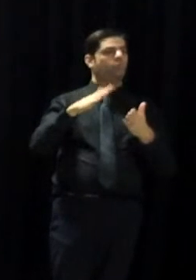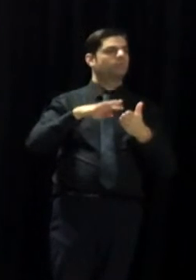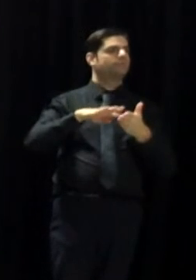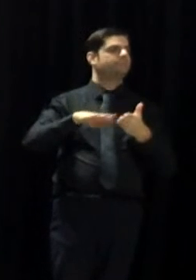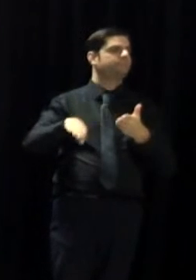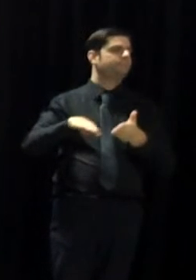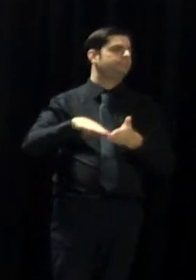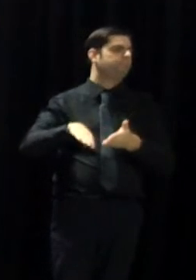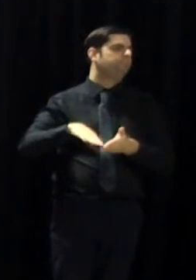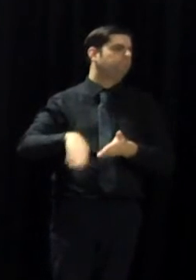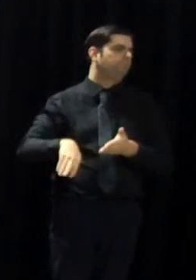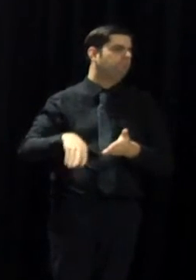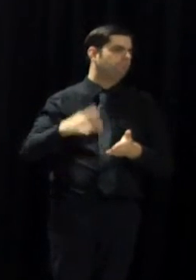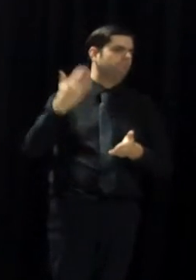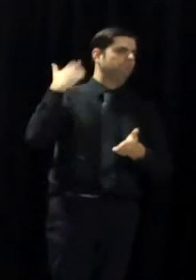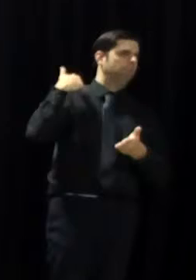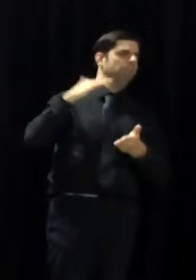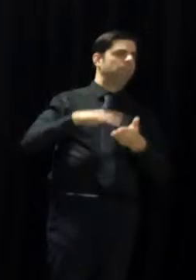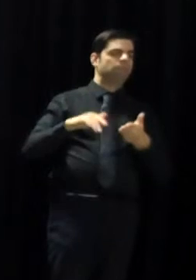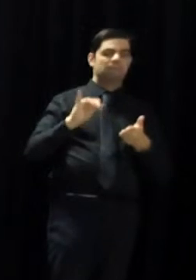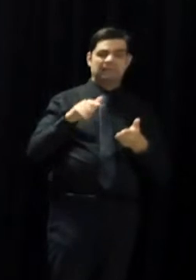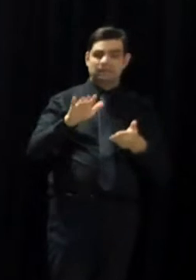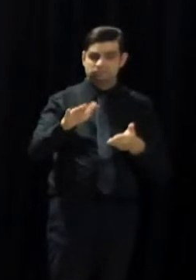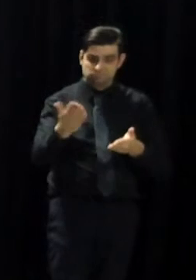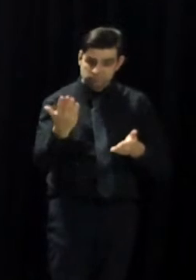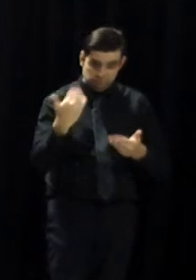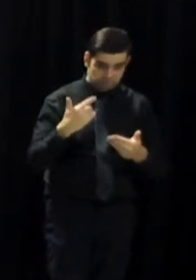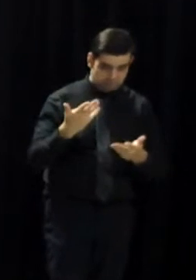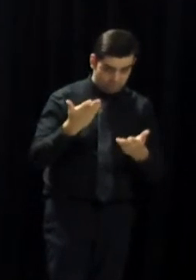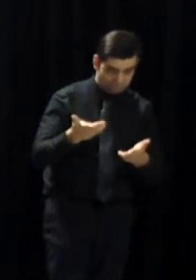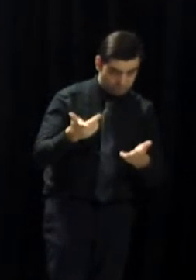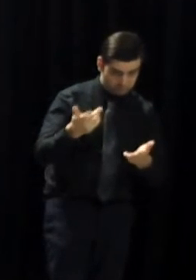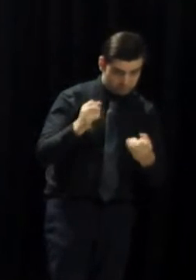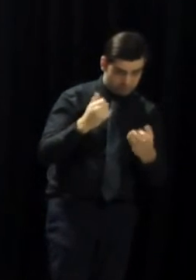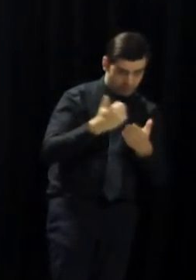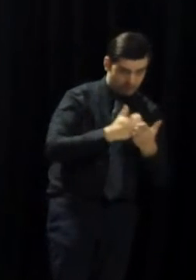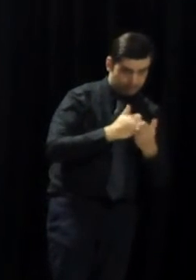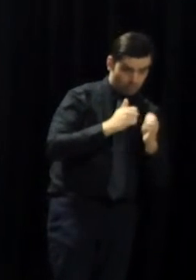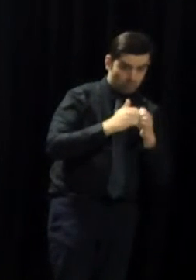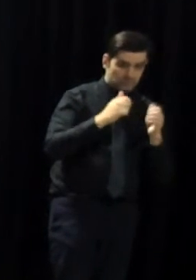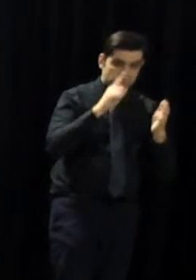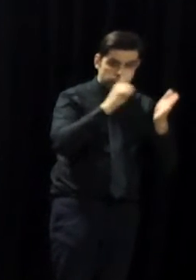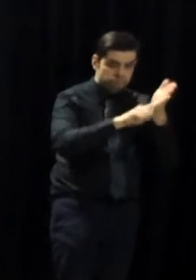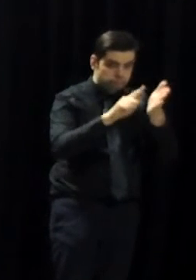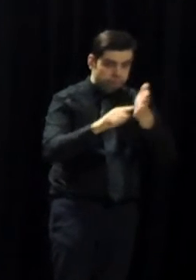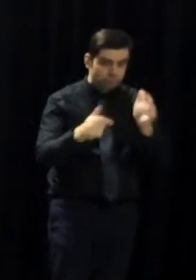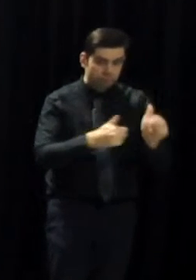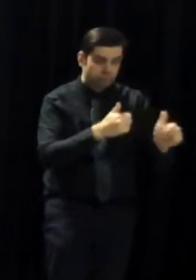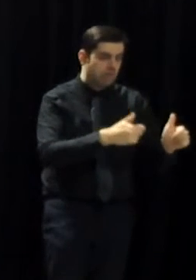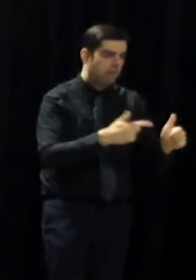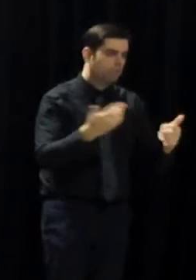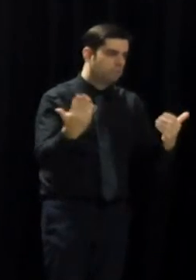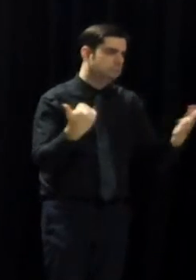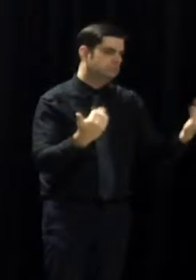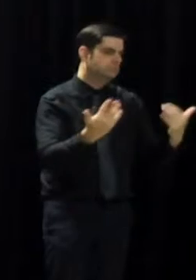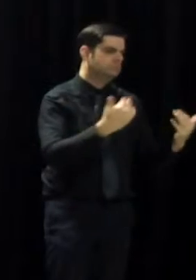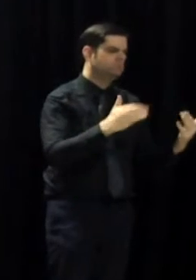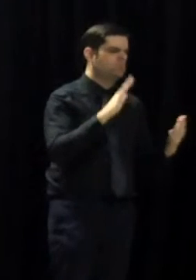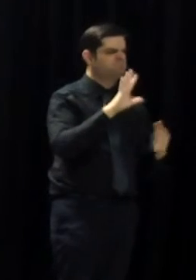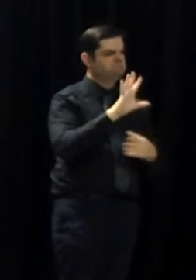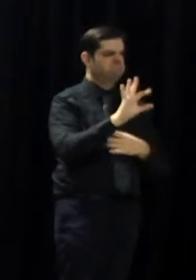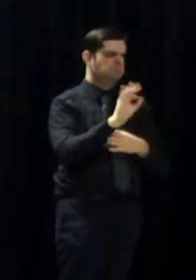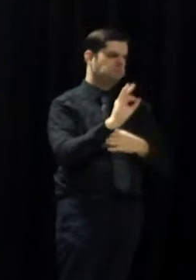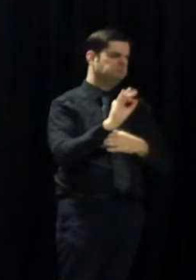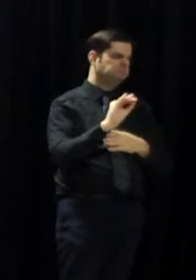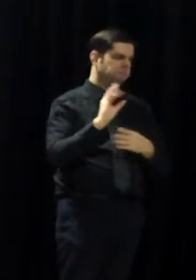of negotiating that has to happen with the union, which I believe is happening, or already happened in the last day. And once